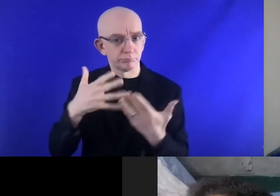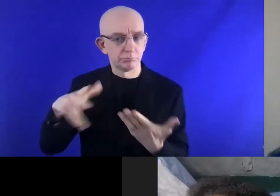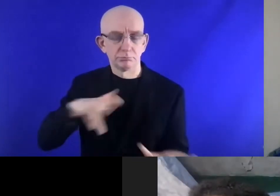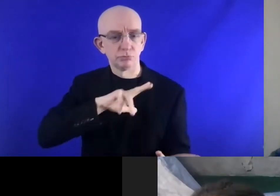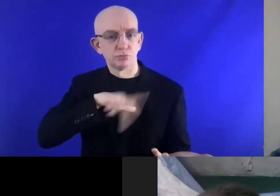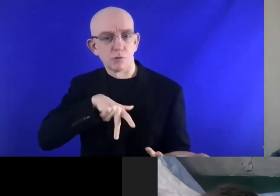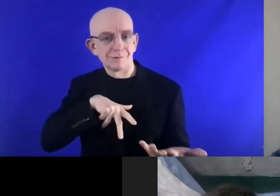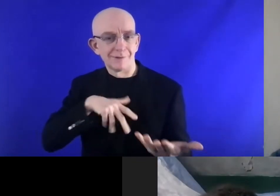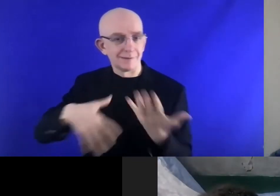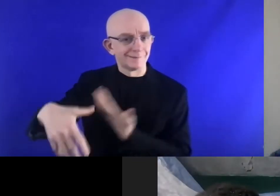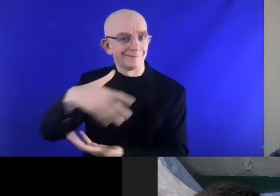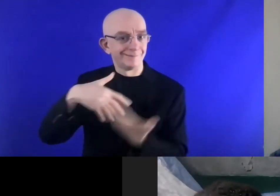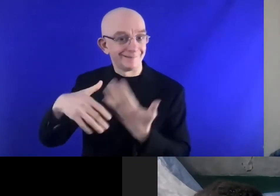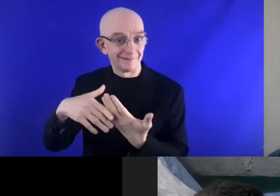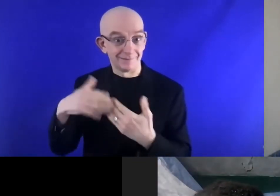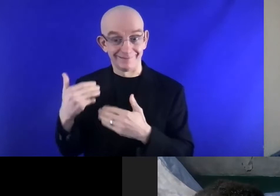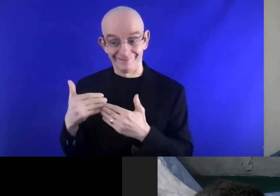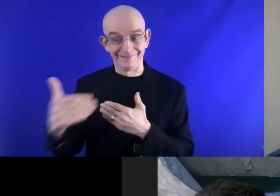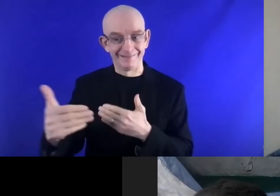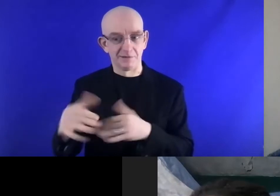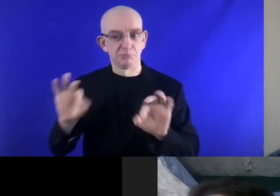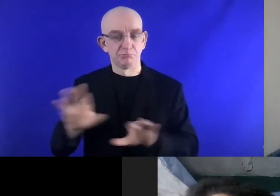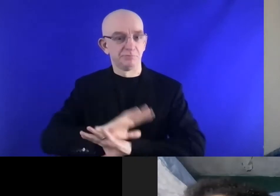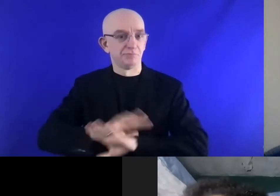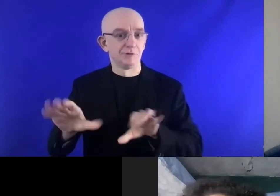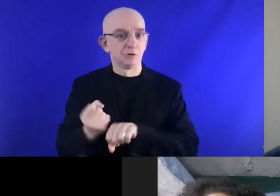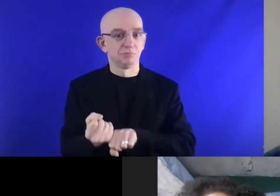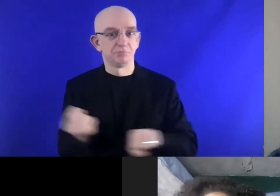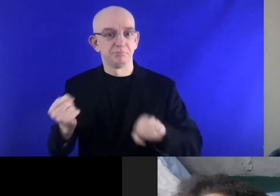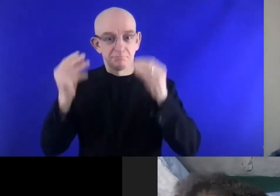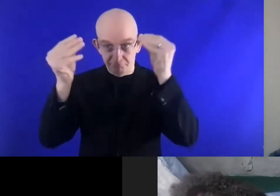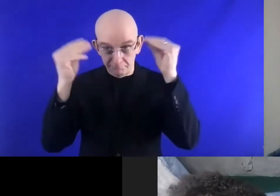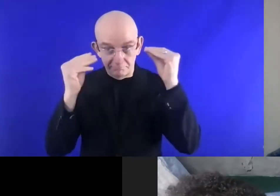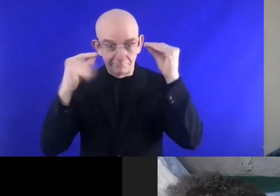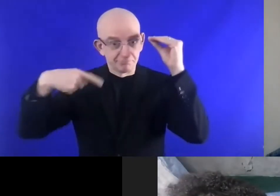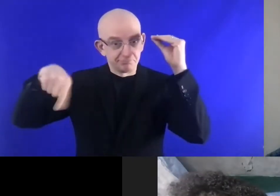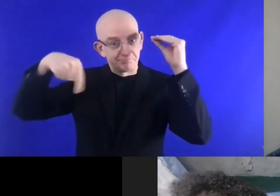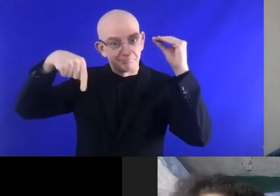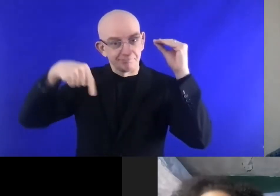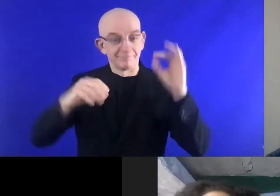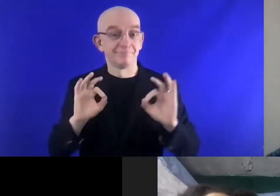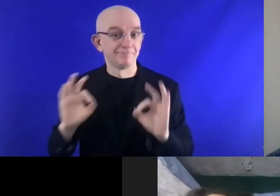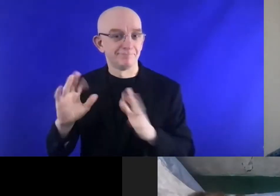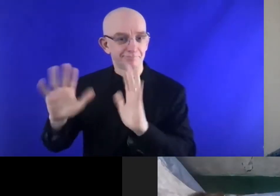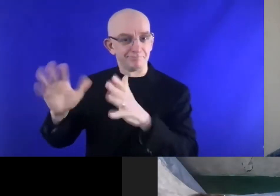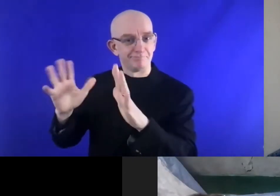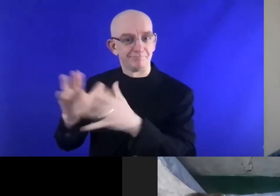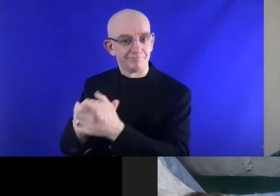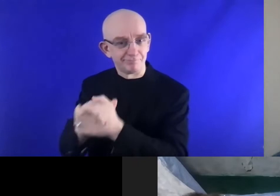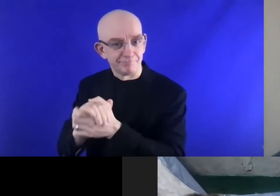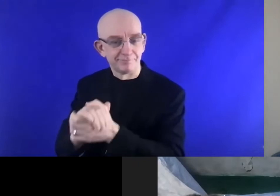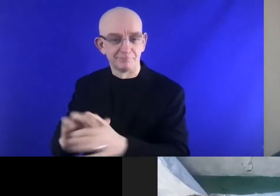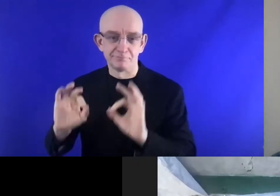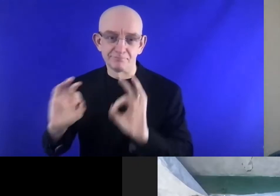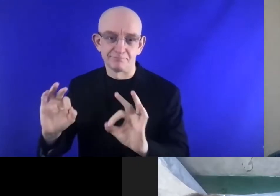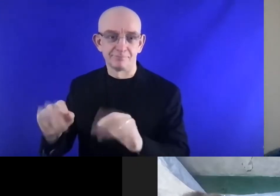She participates in organizations for human rights such as Meta since 2018, in Luz de Frida